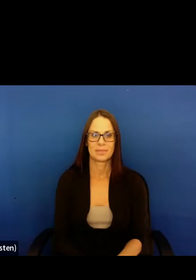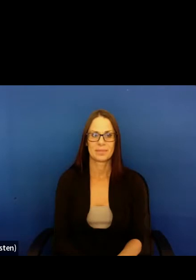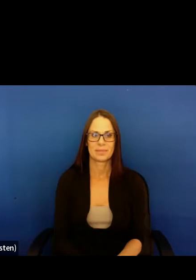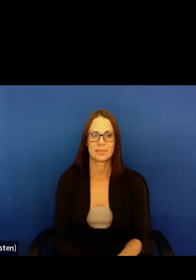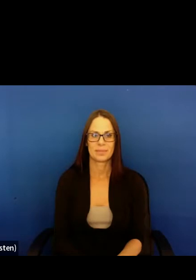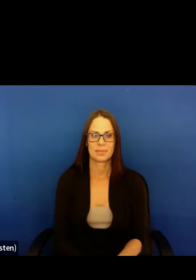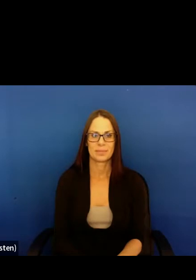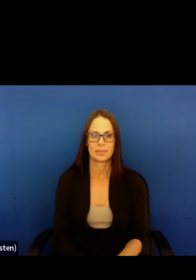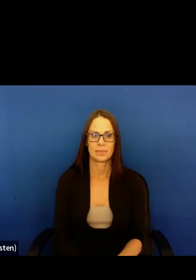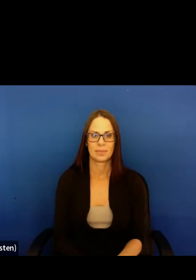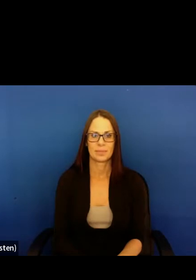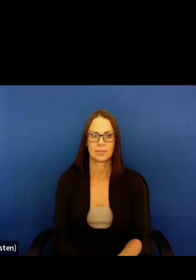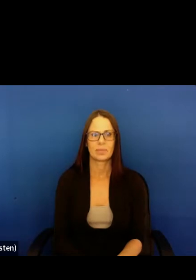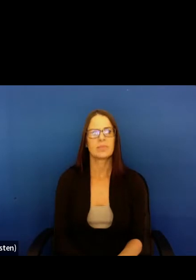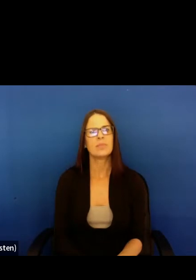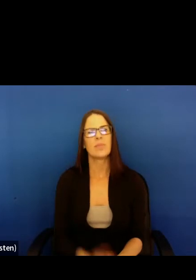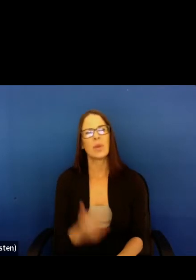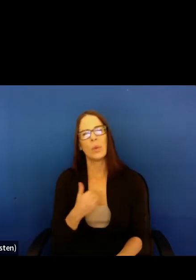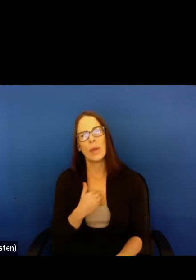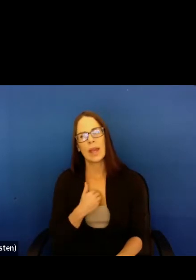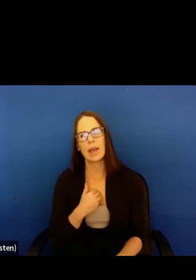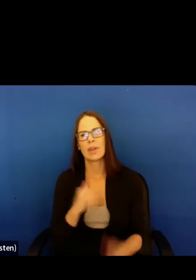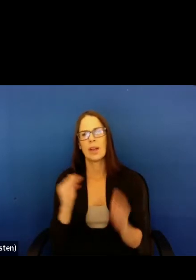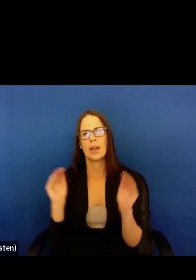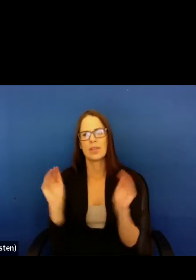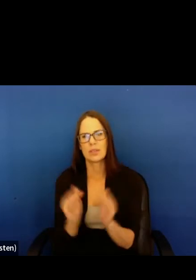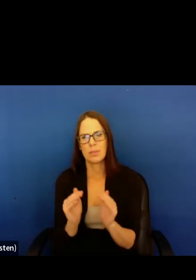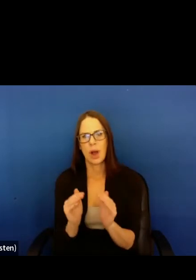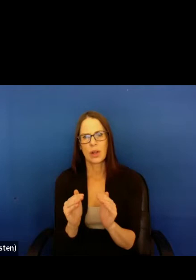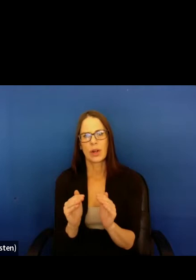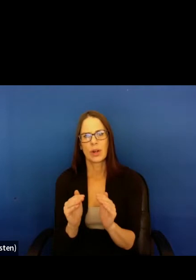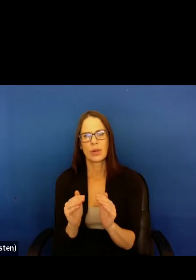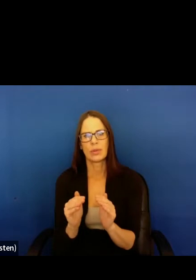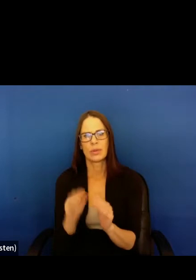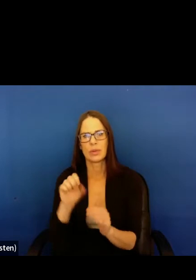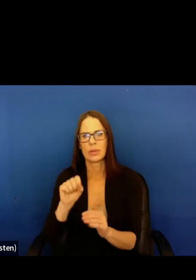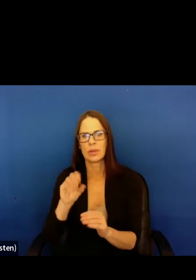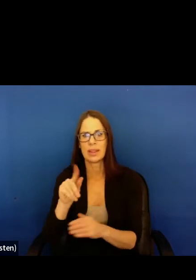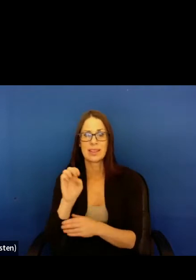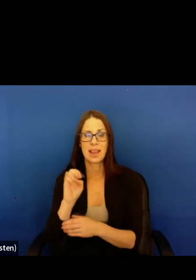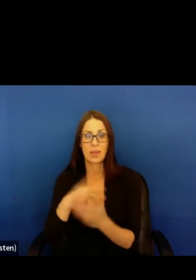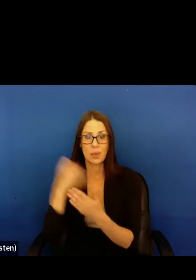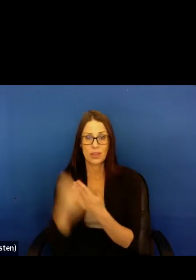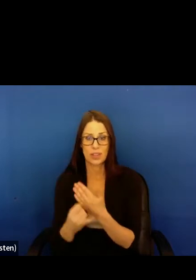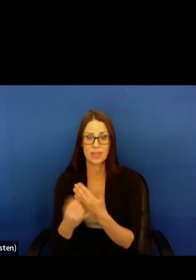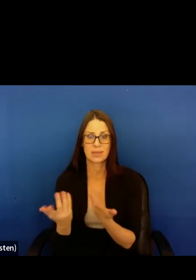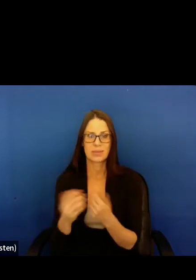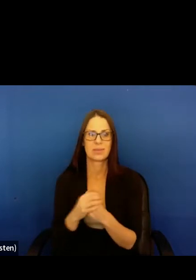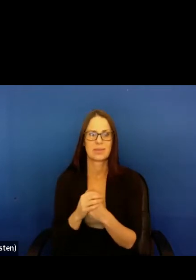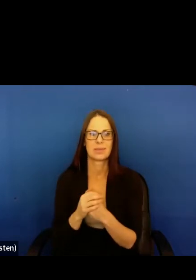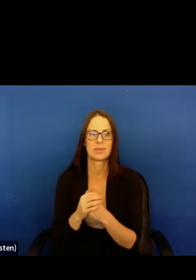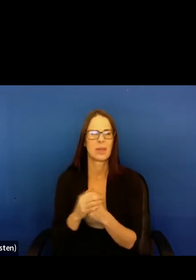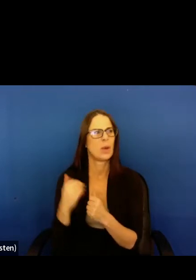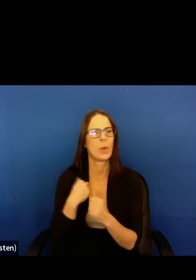There are smaller scale projects that I think have a lot of benefit. There is a an